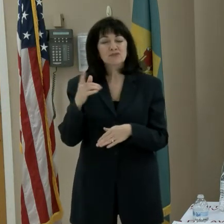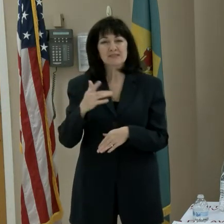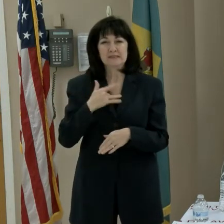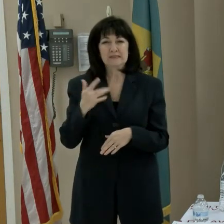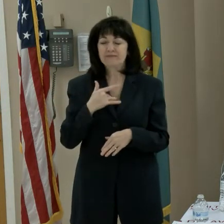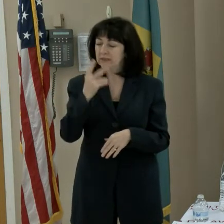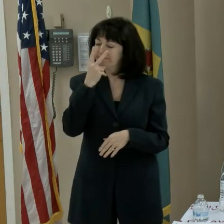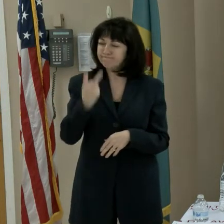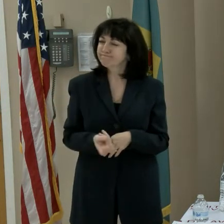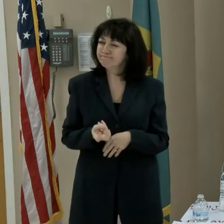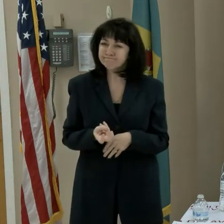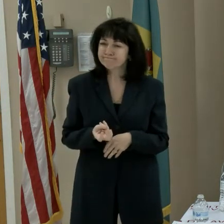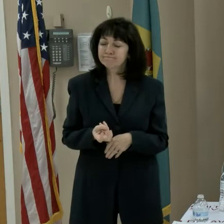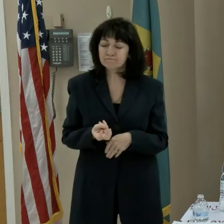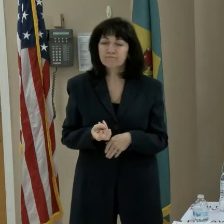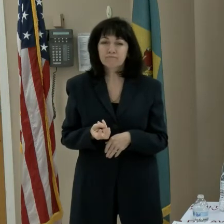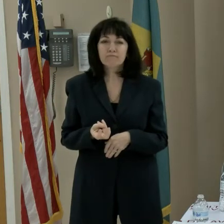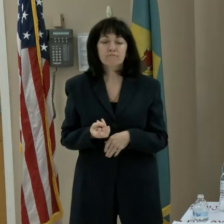there was